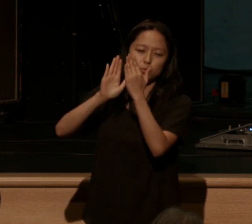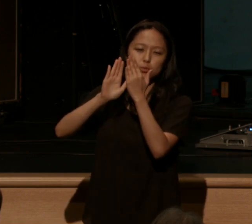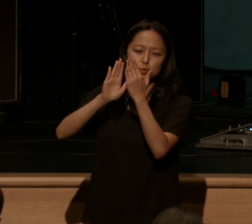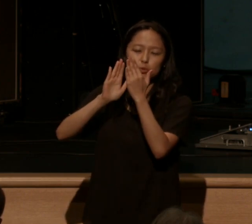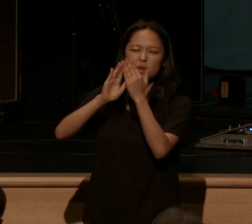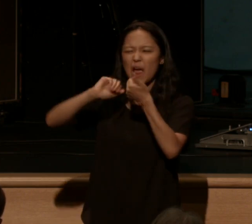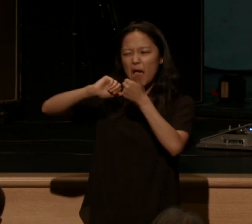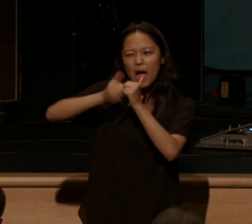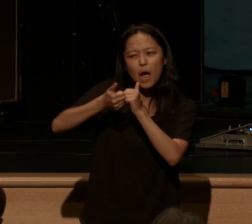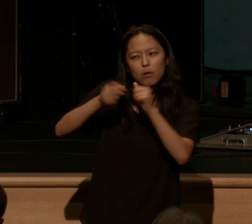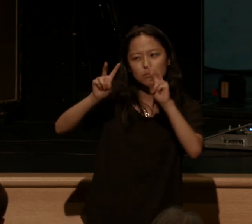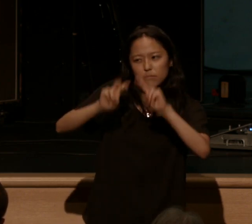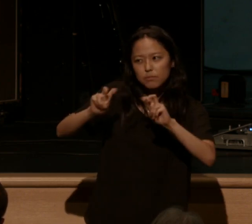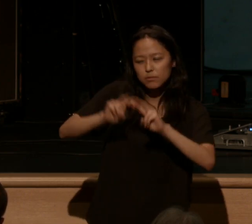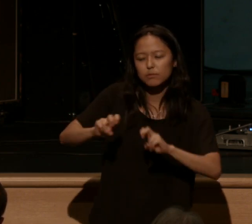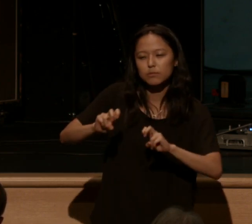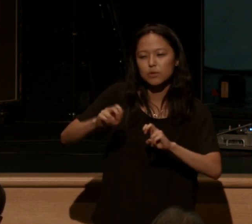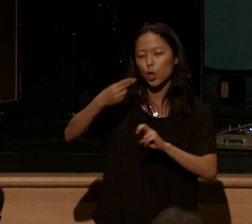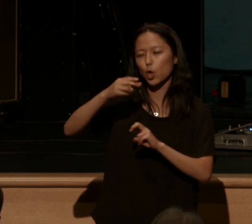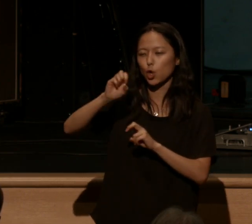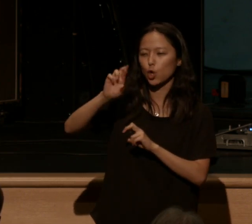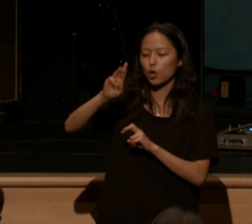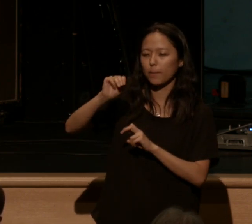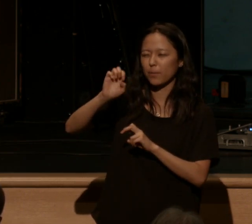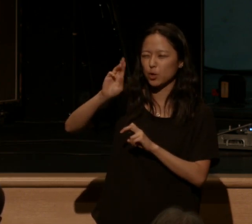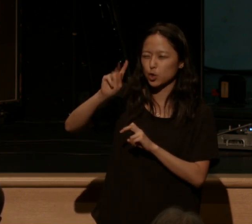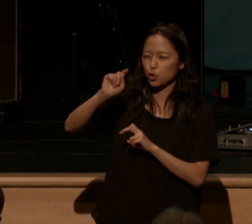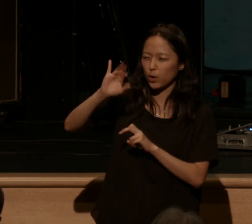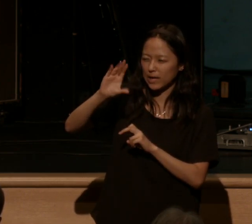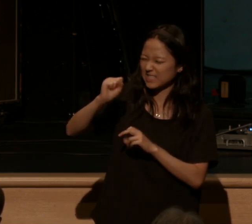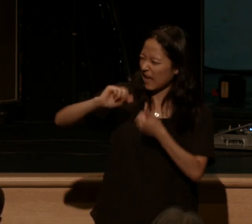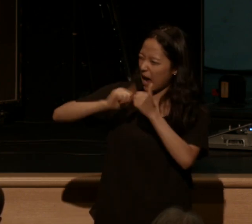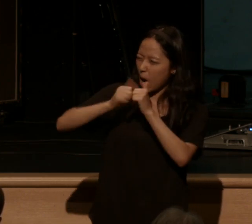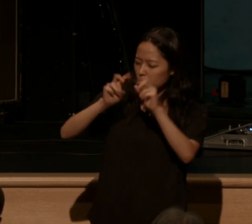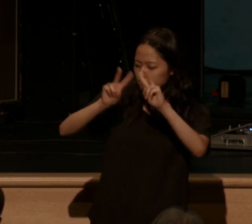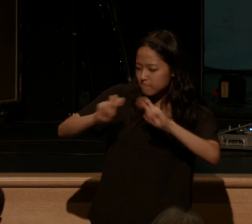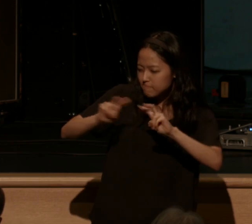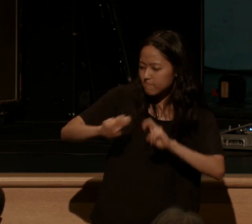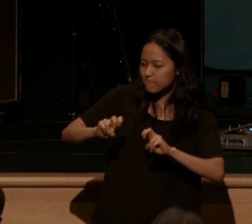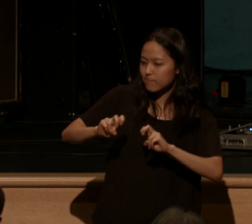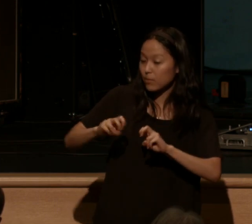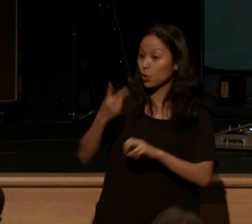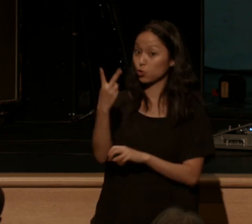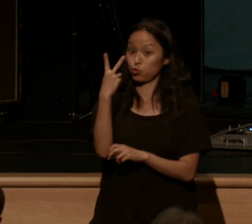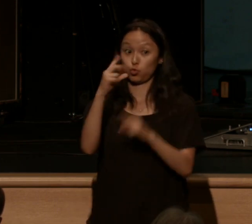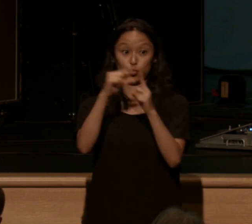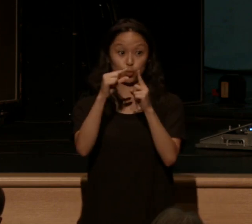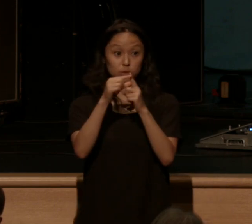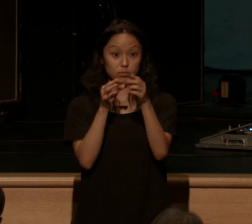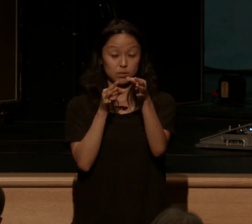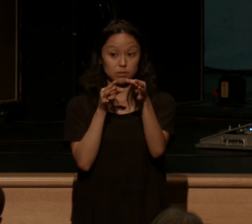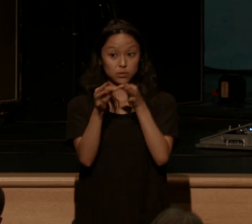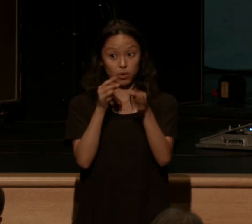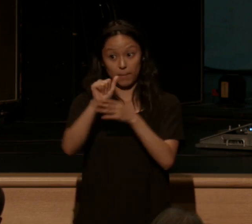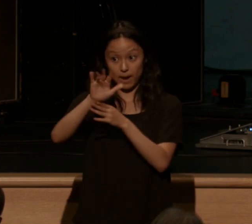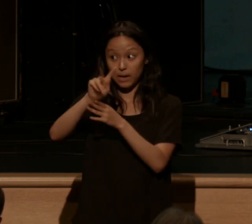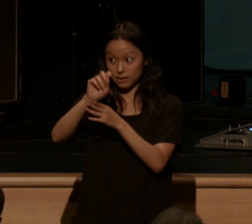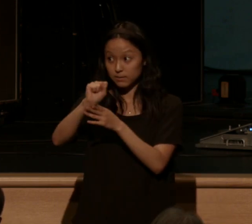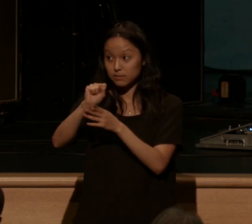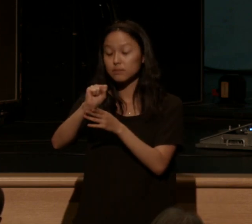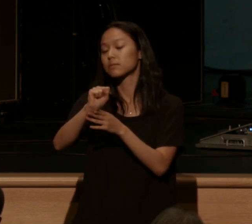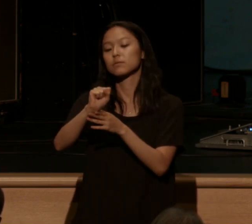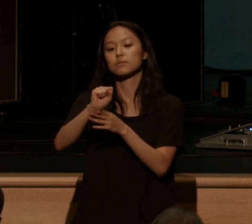the hermeneutical approach. Hermeneutics, the study of interpretation. How are we going to do this? Two words that describe Acts